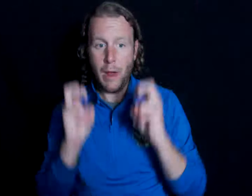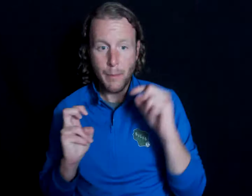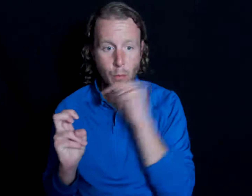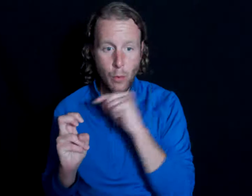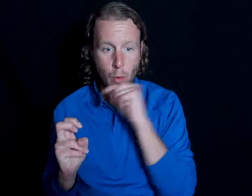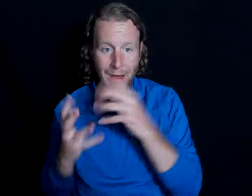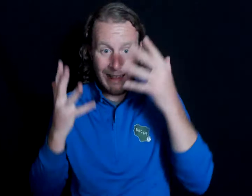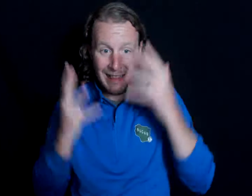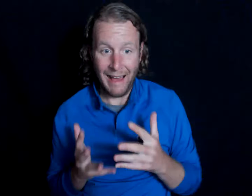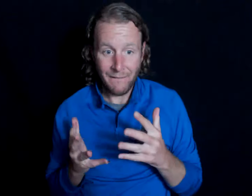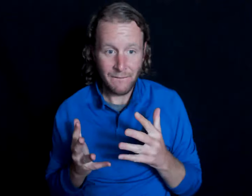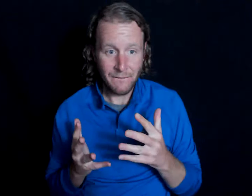bit of time.